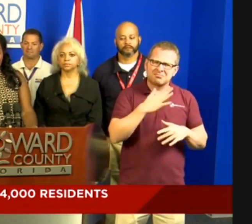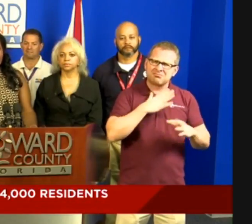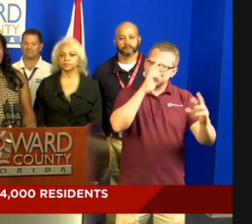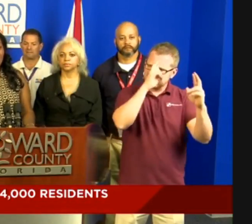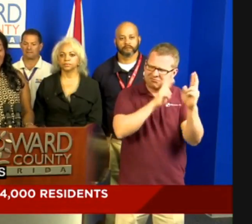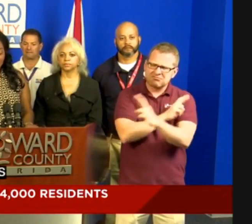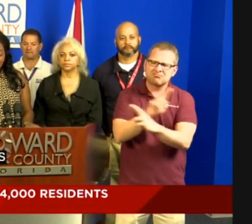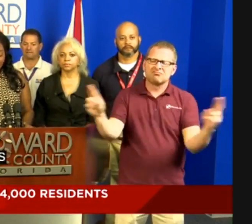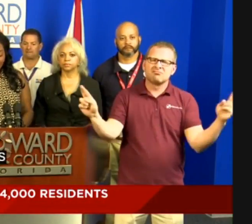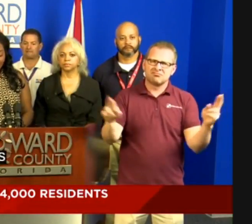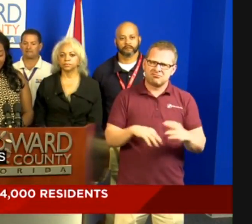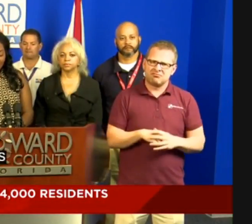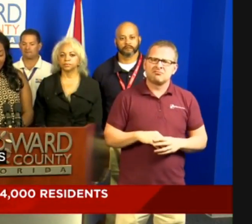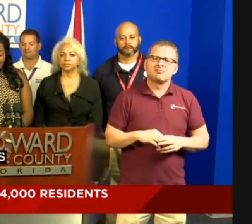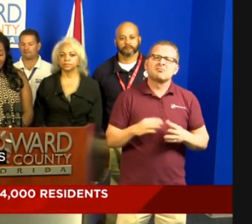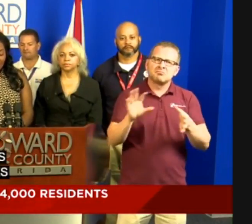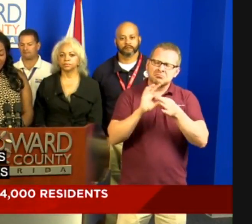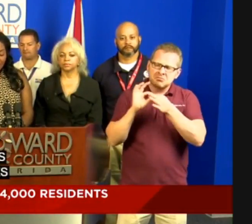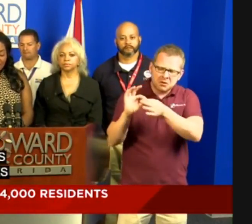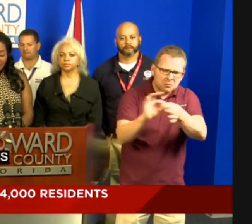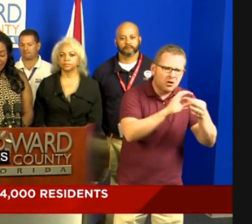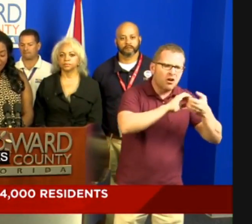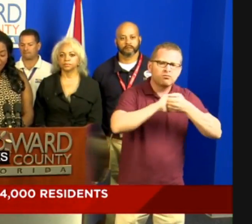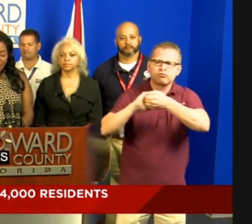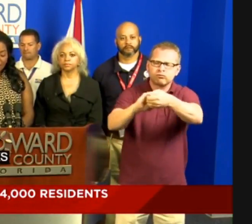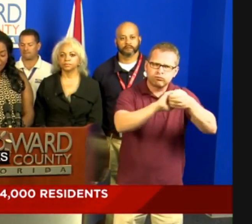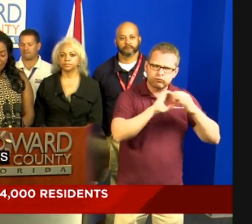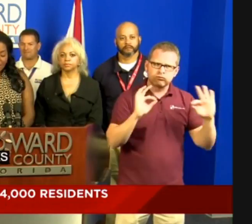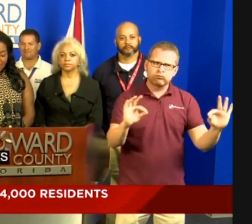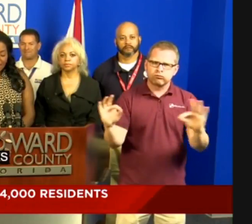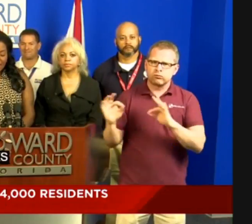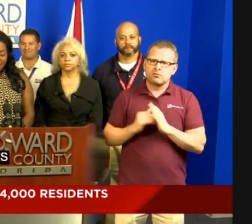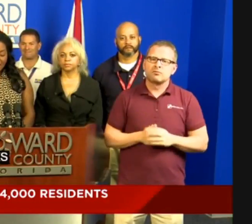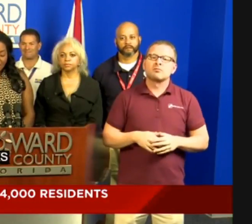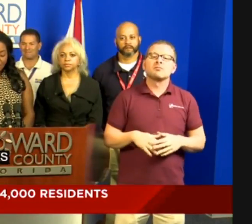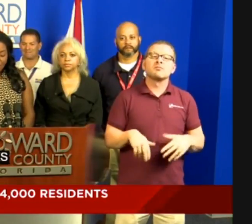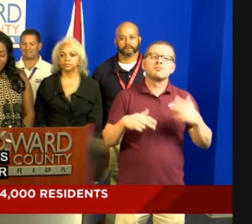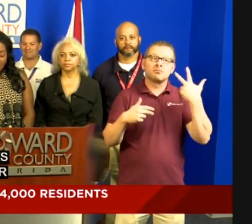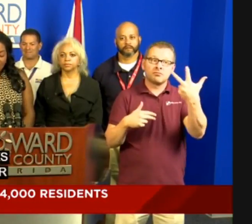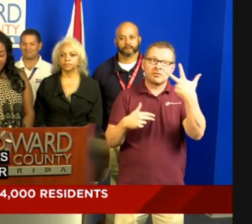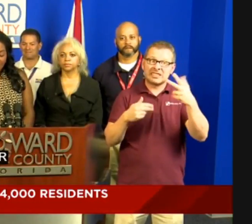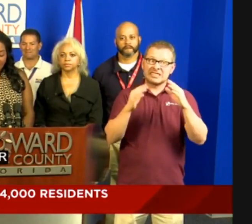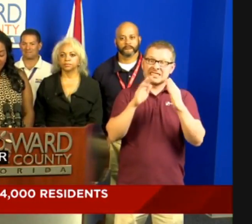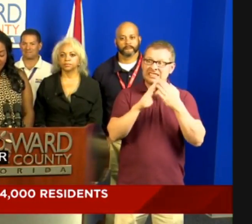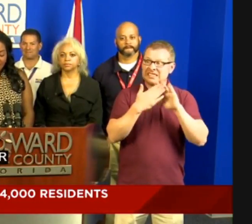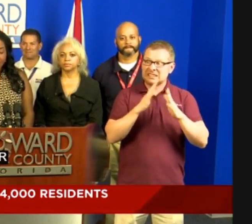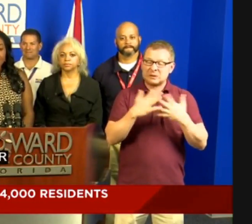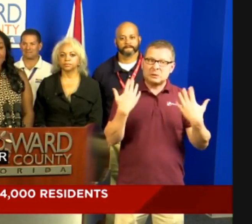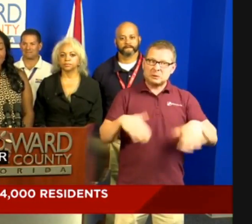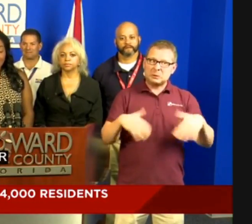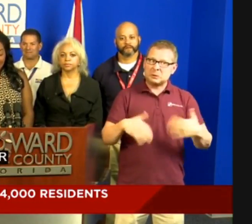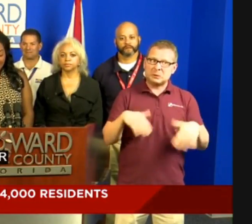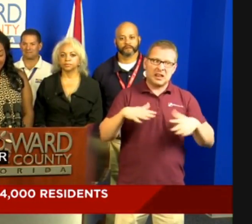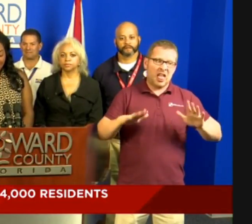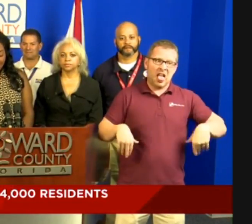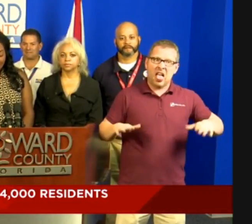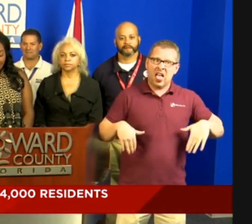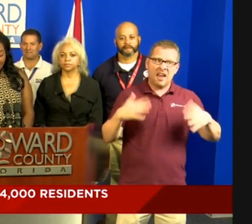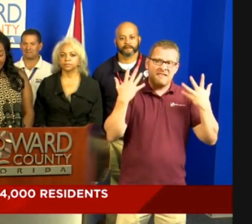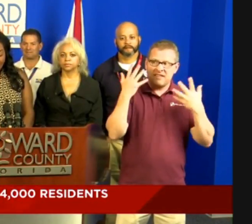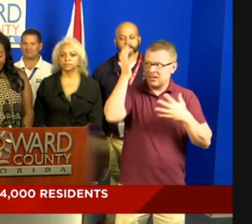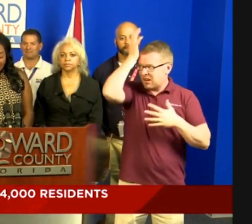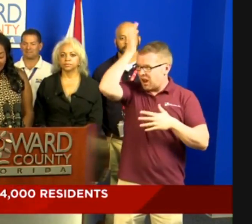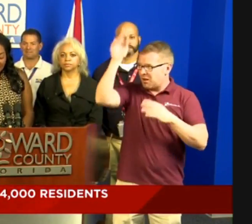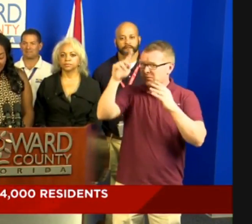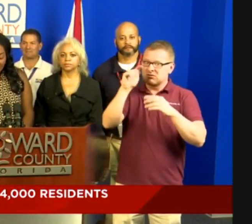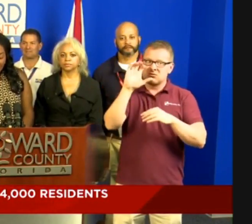advance. There are 3 cities in Broward that had scheduled bulk pickups that the carrier did not complete. The impacted cities